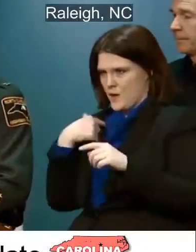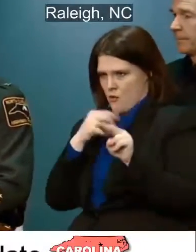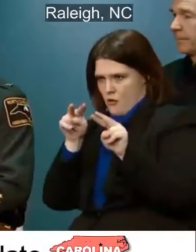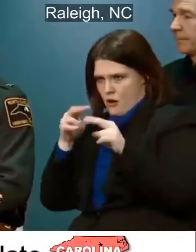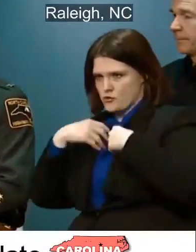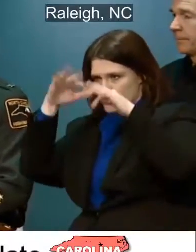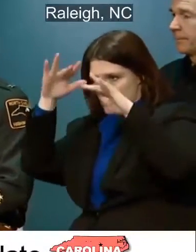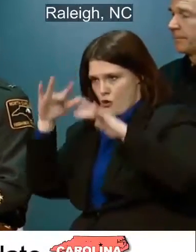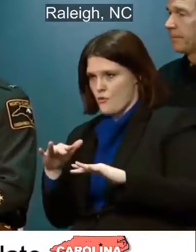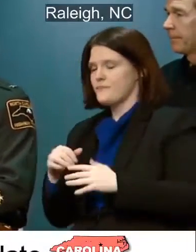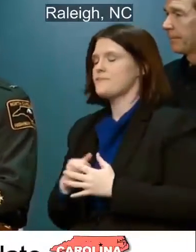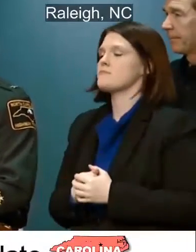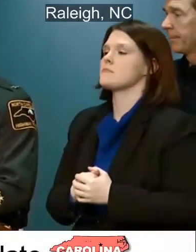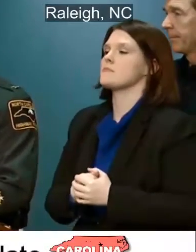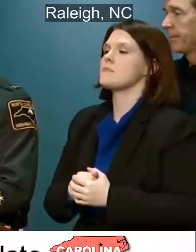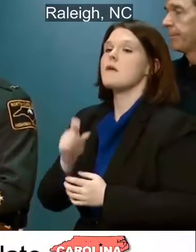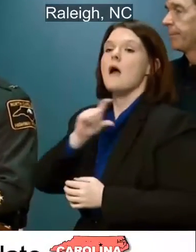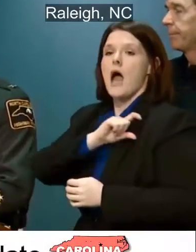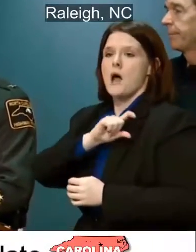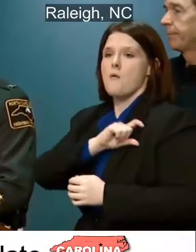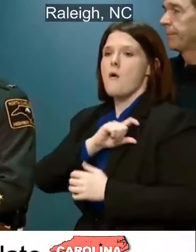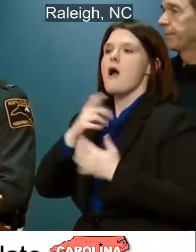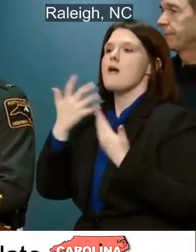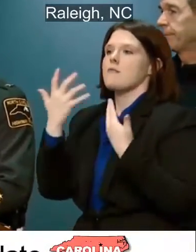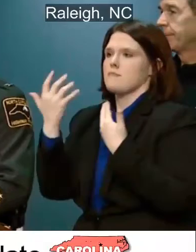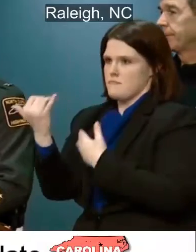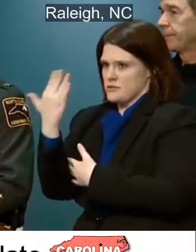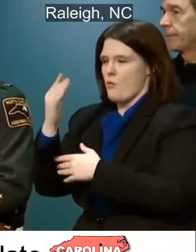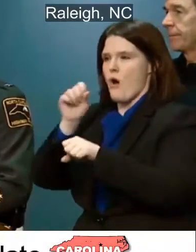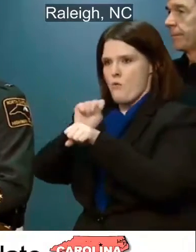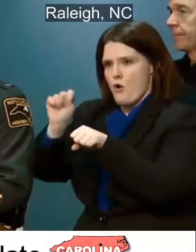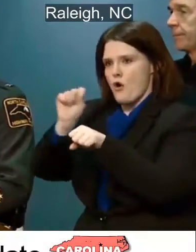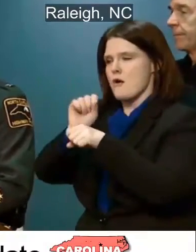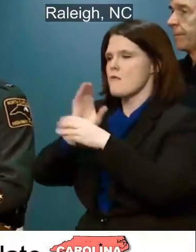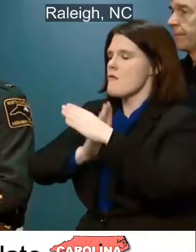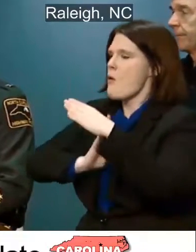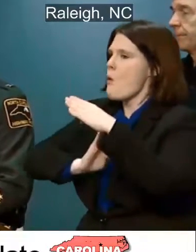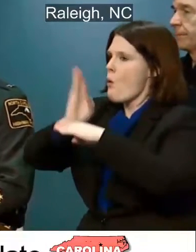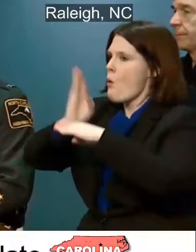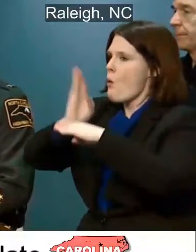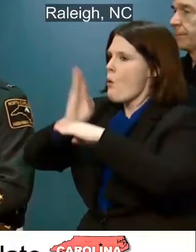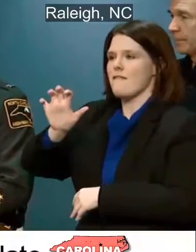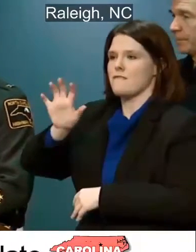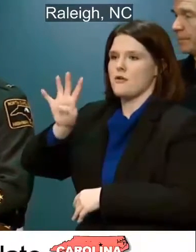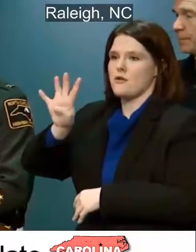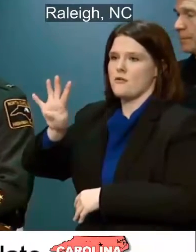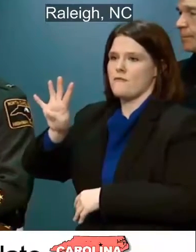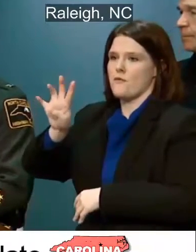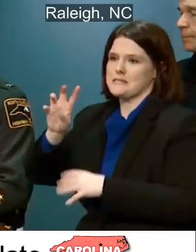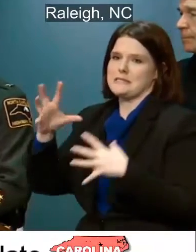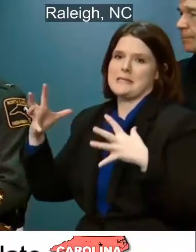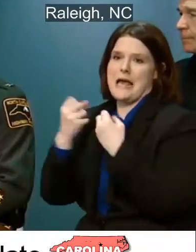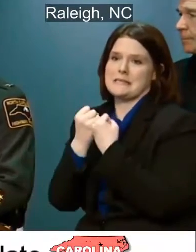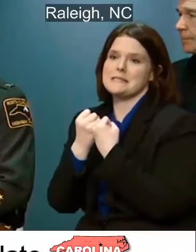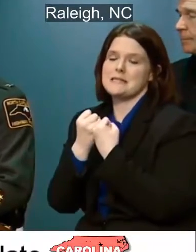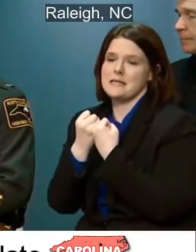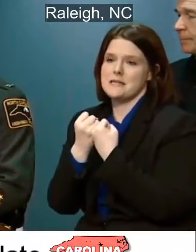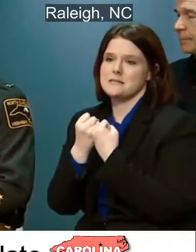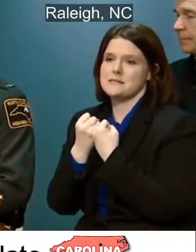Troopers have been working throughout the morning responding to more than 546 collisions